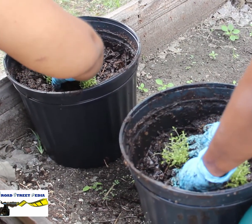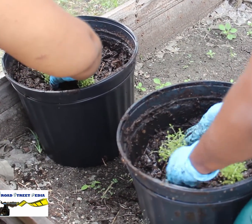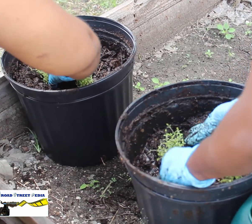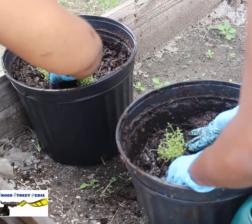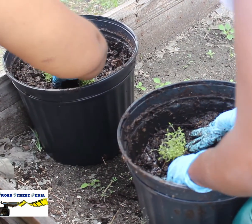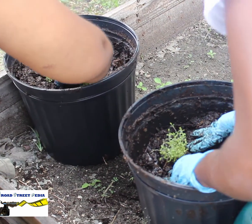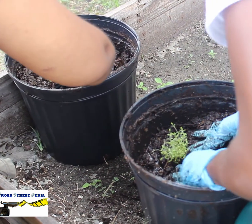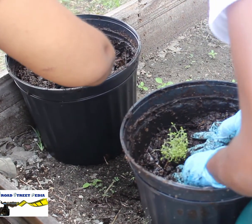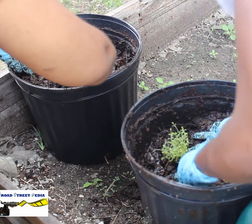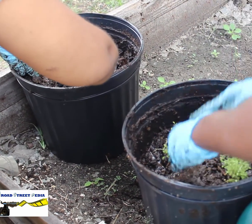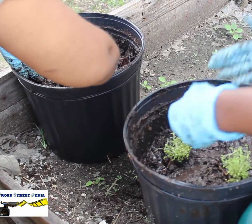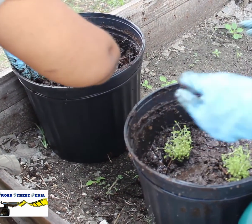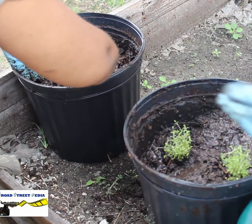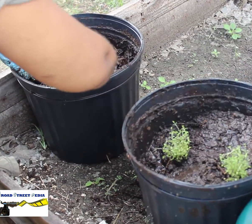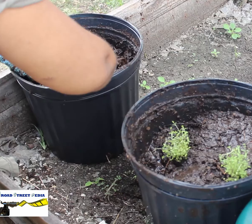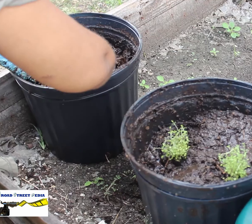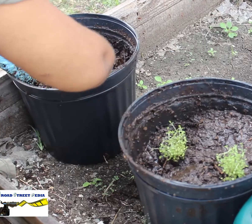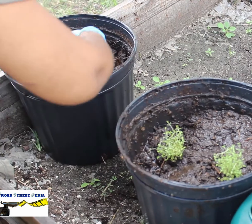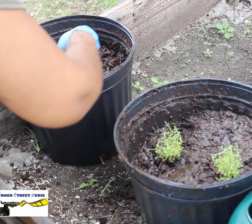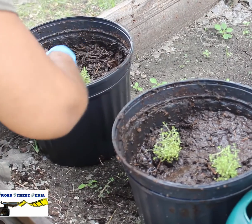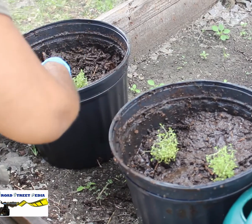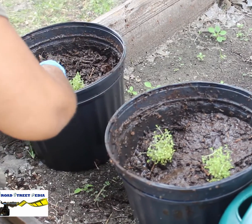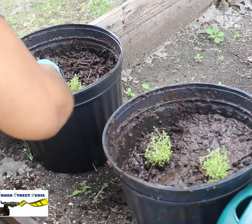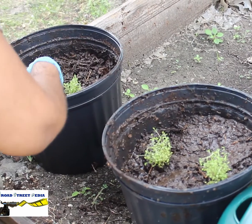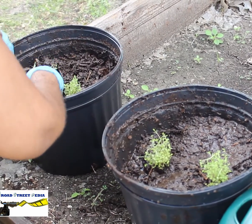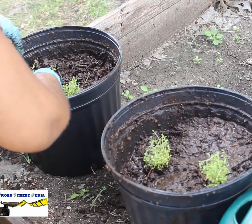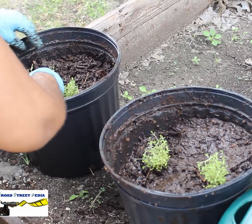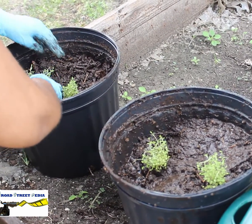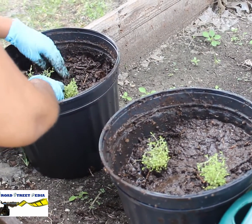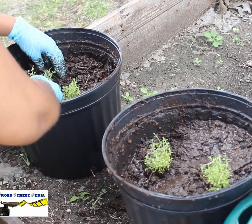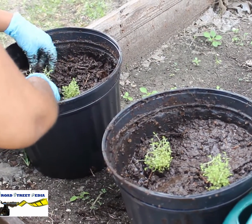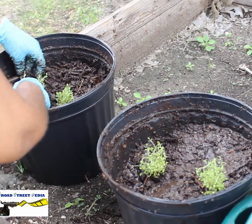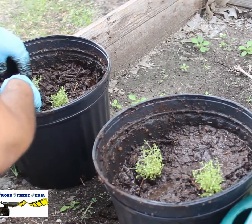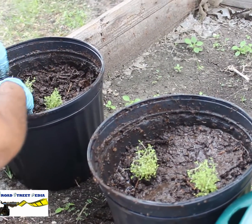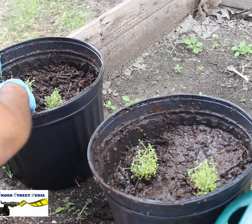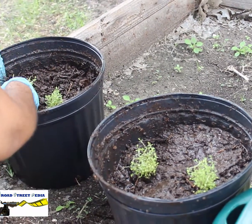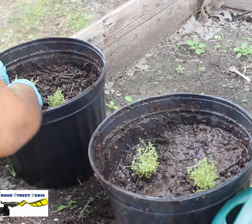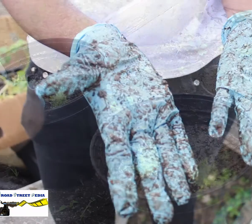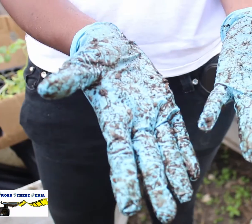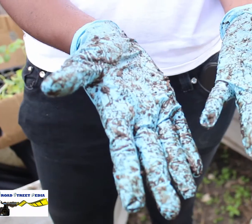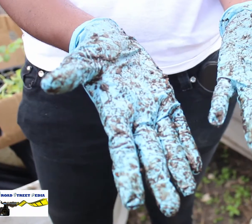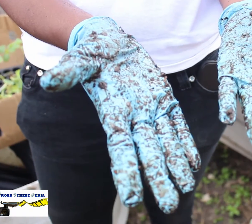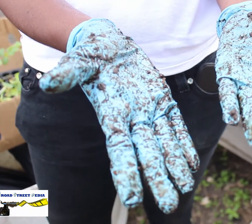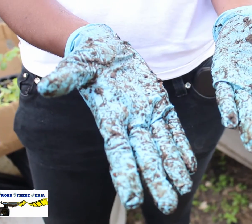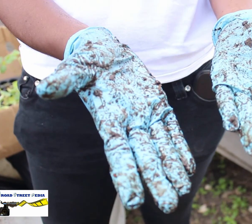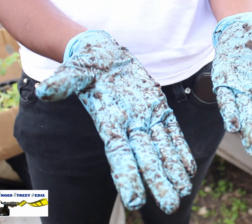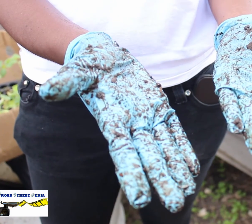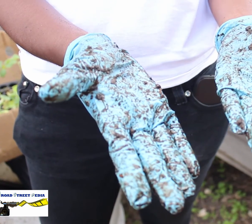And that's all that going on. Yeah, that's one. You want to put another one?